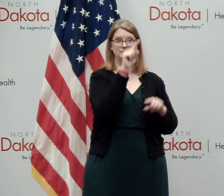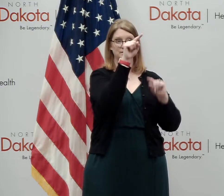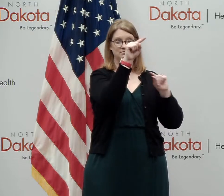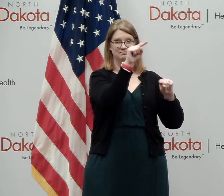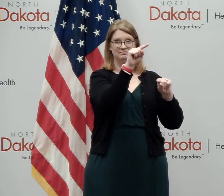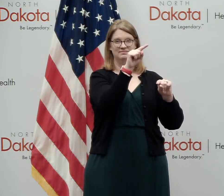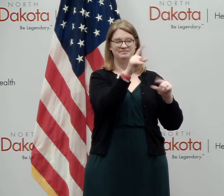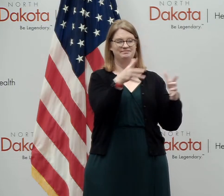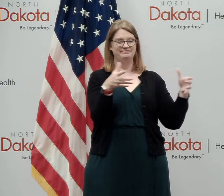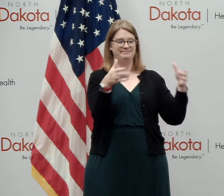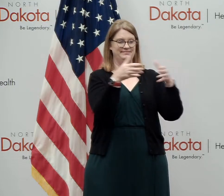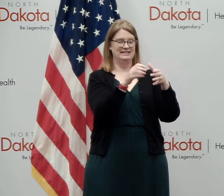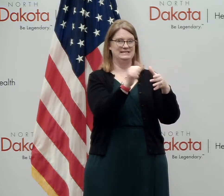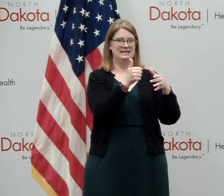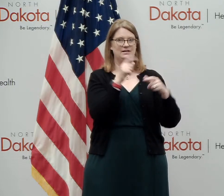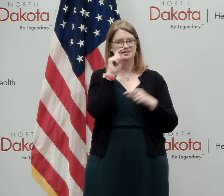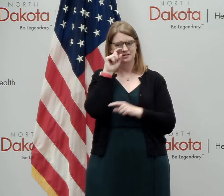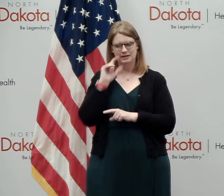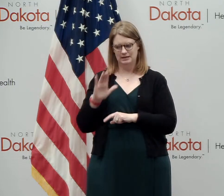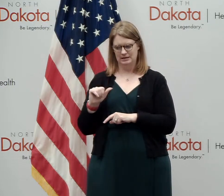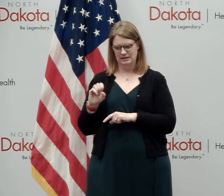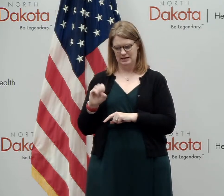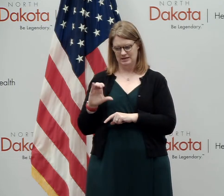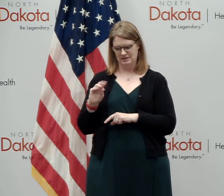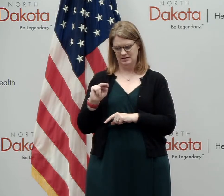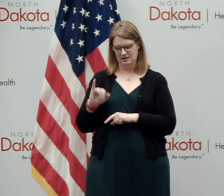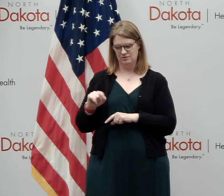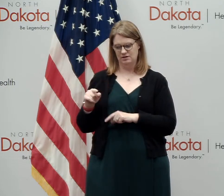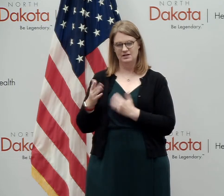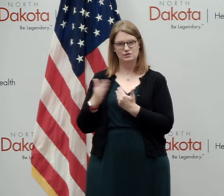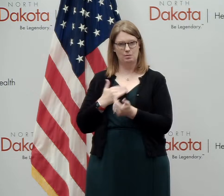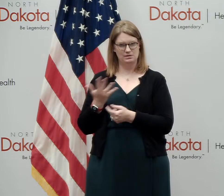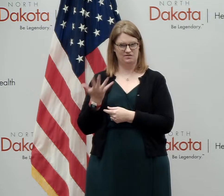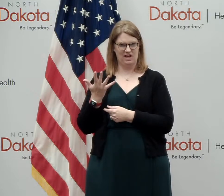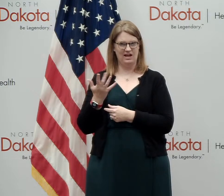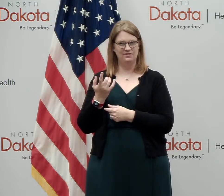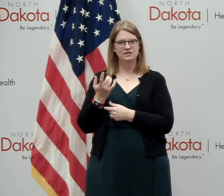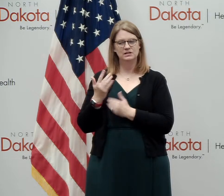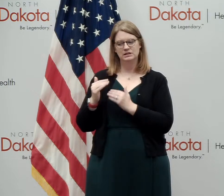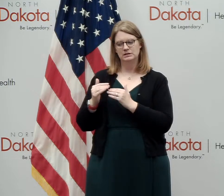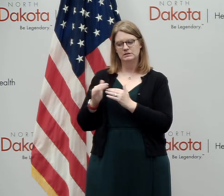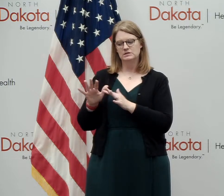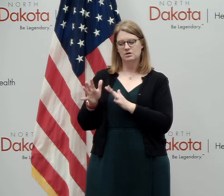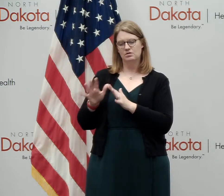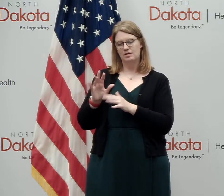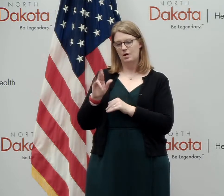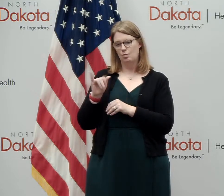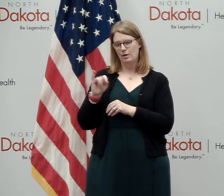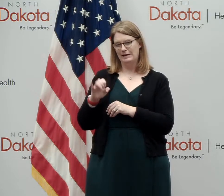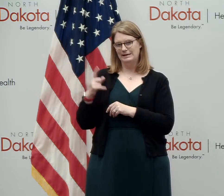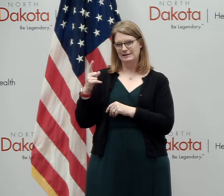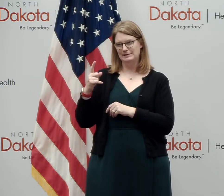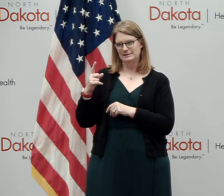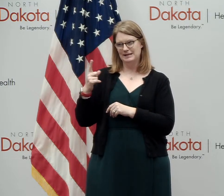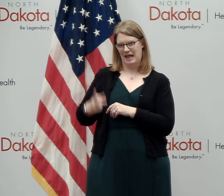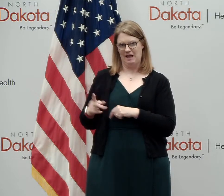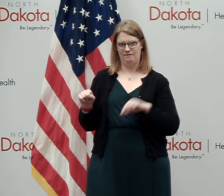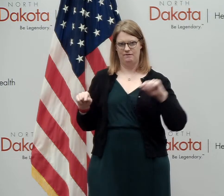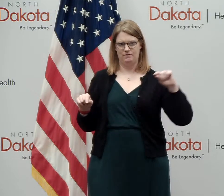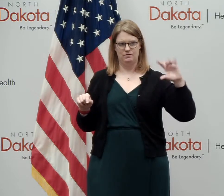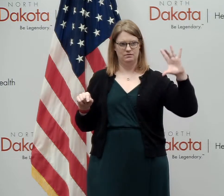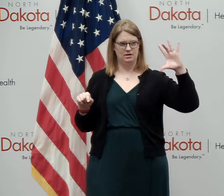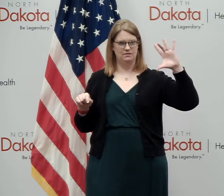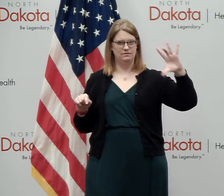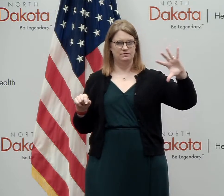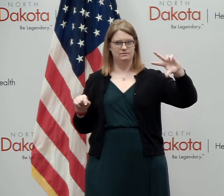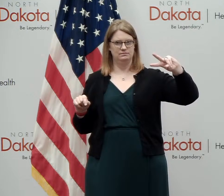above 10. Cass County is close to 5, just over 5. So their rate is half the rate.